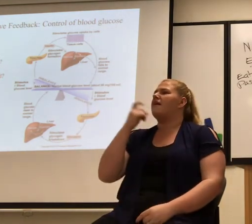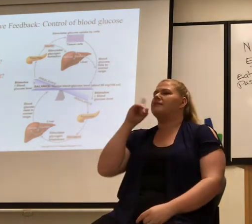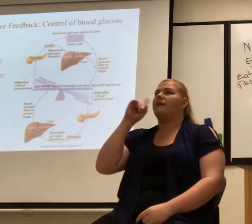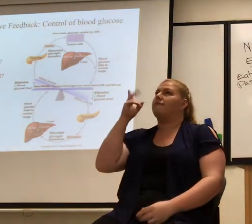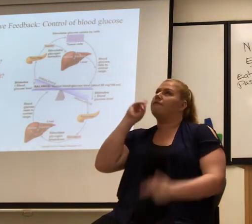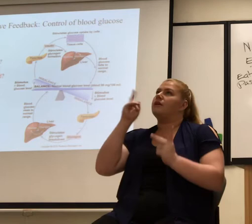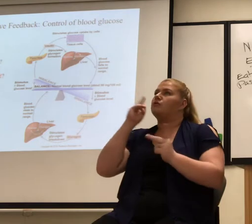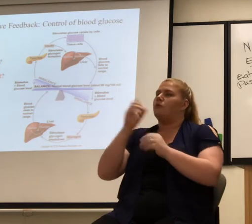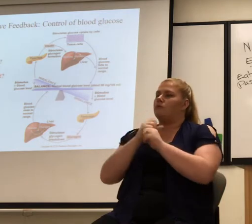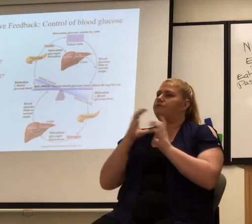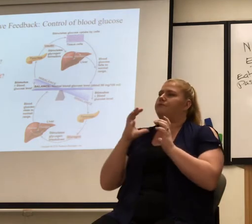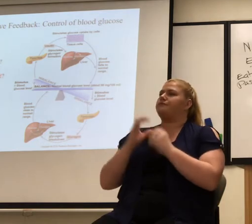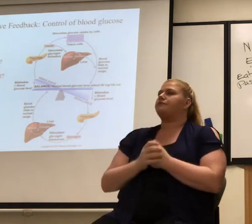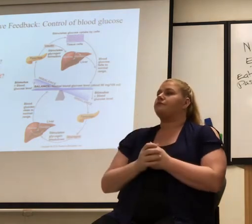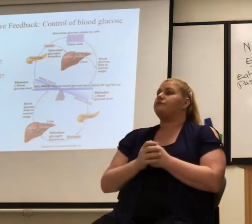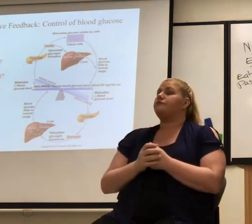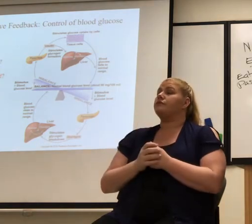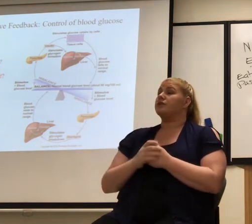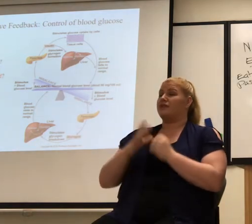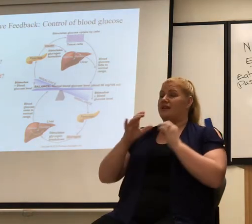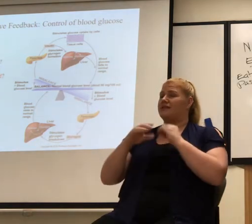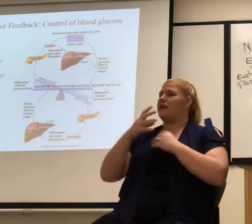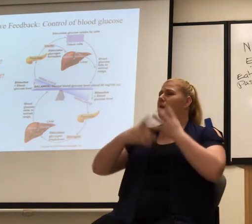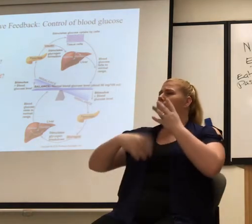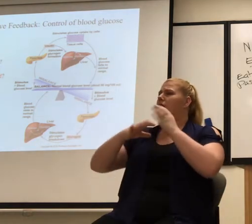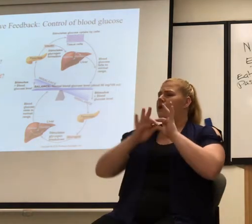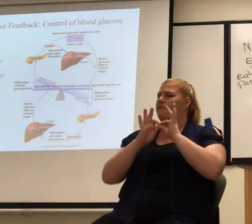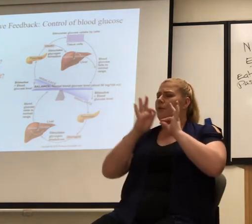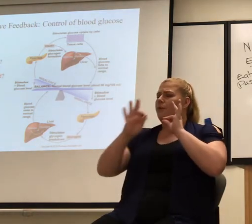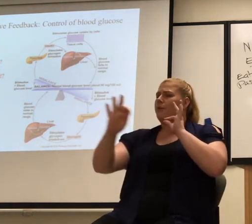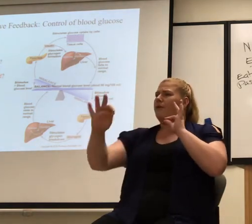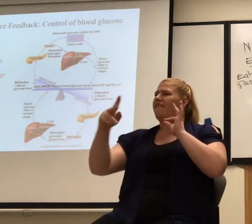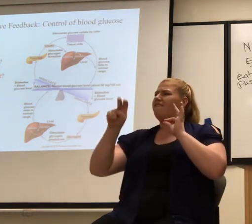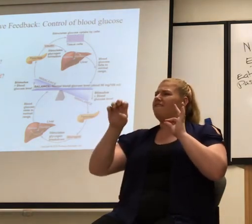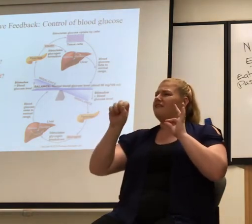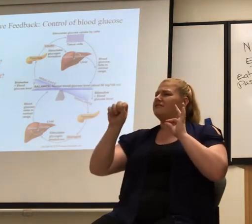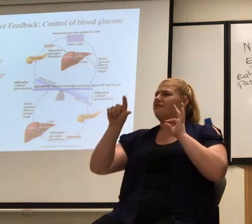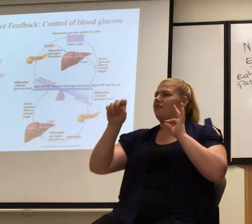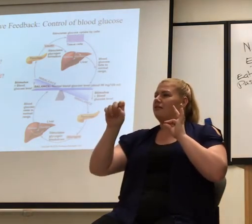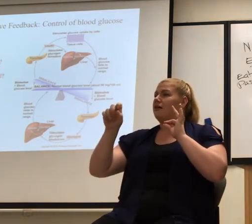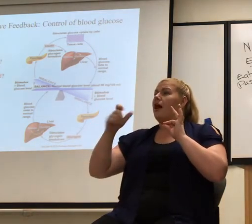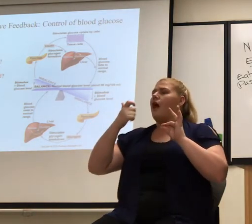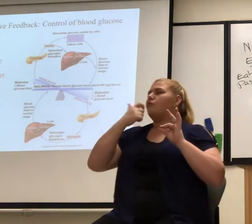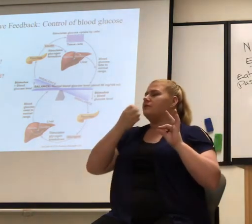and you ate a meal and it was pasta and there's a lot of sugar in it